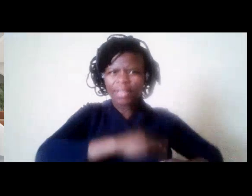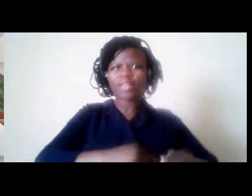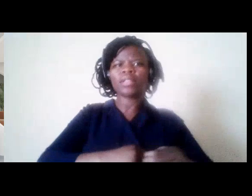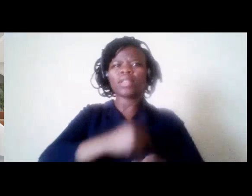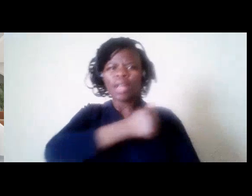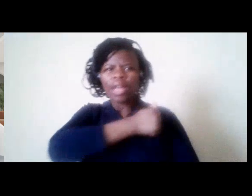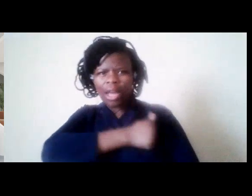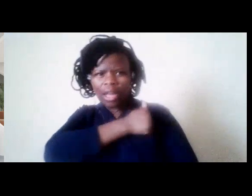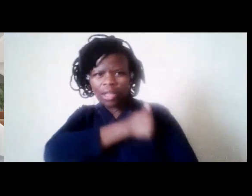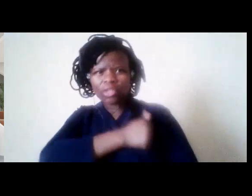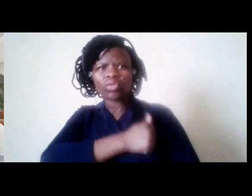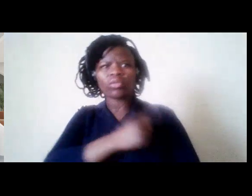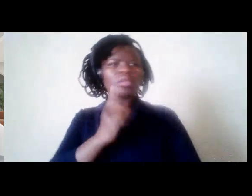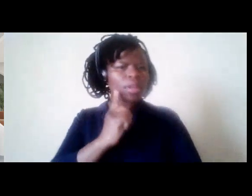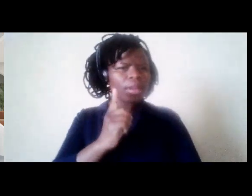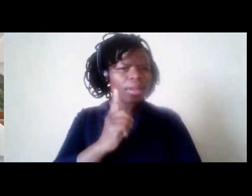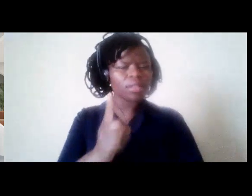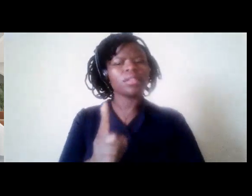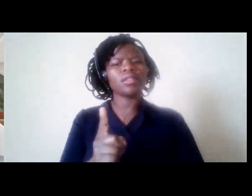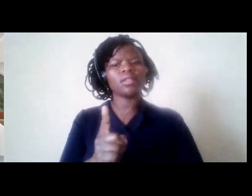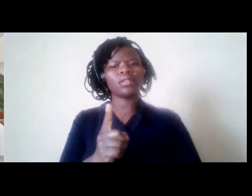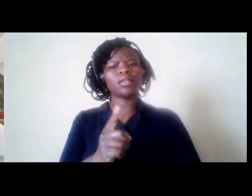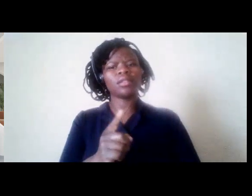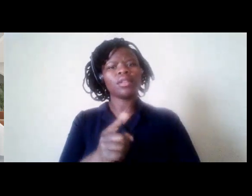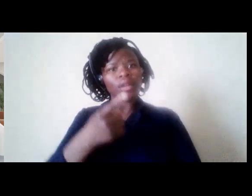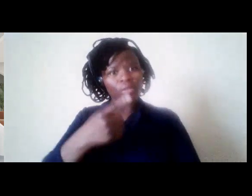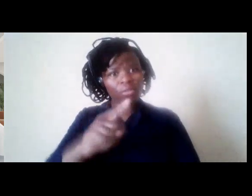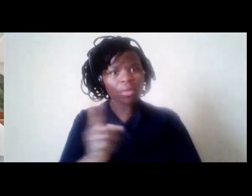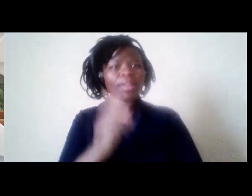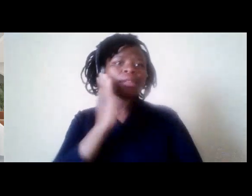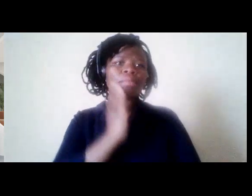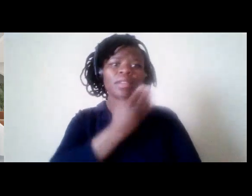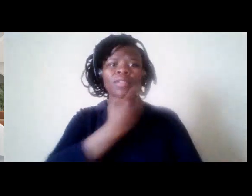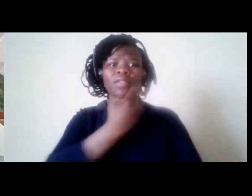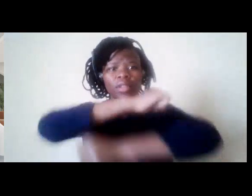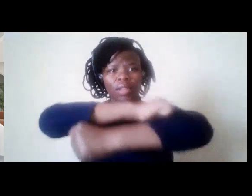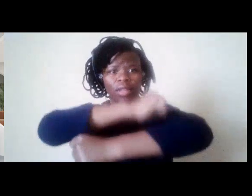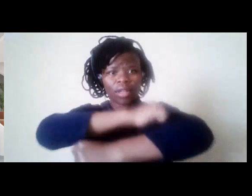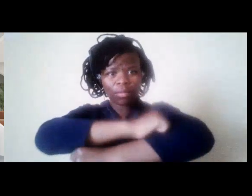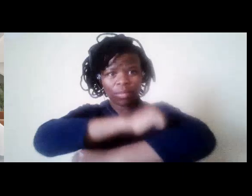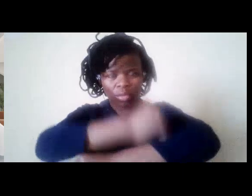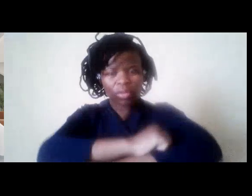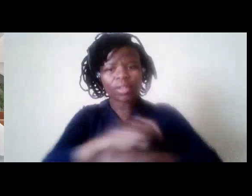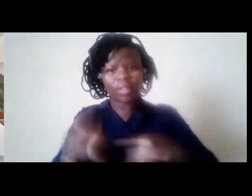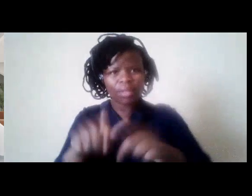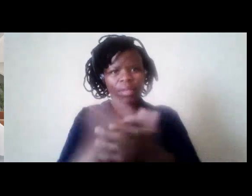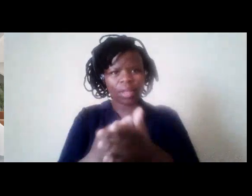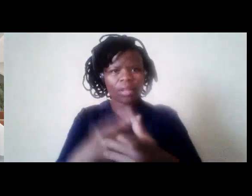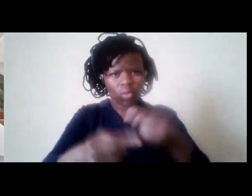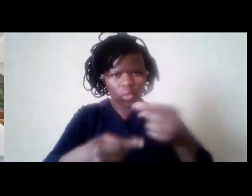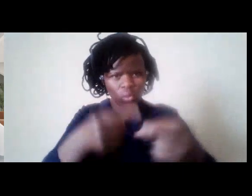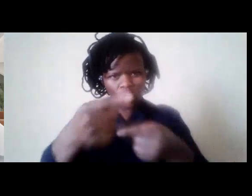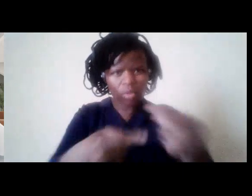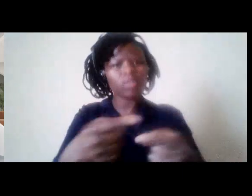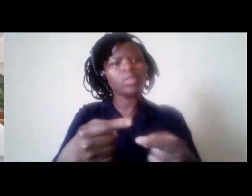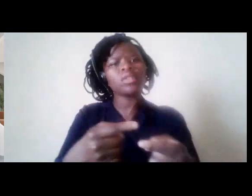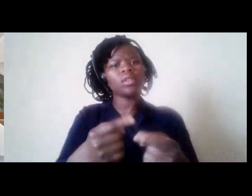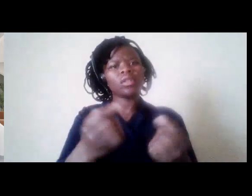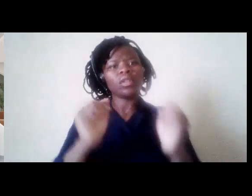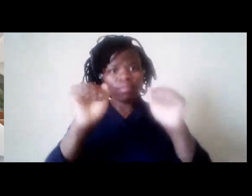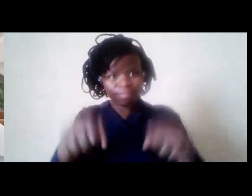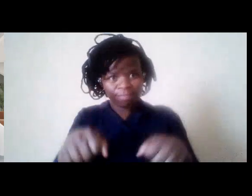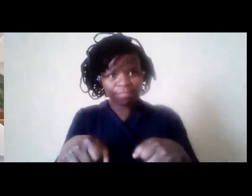towards the benefit of the learner? Will they be able to continue with the process at the end of the day? So yeah, irrespective of